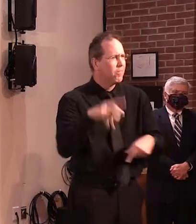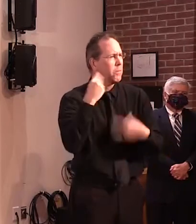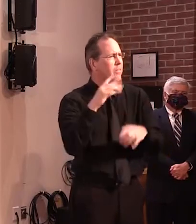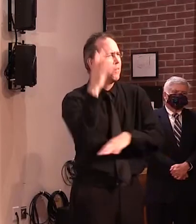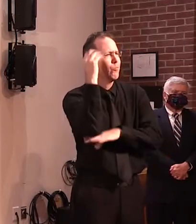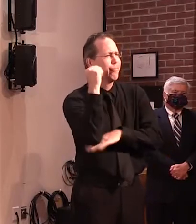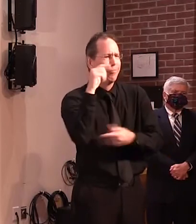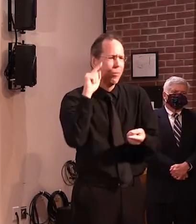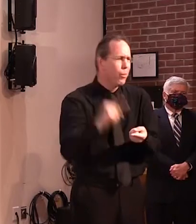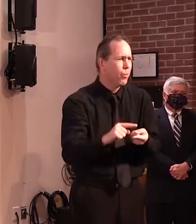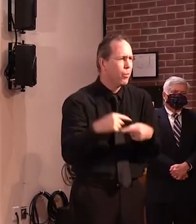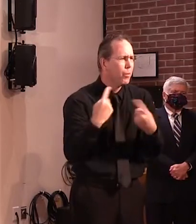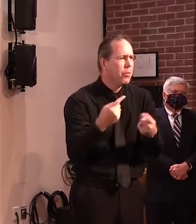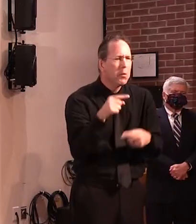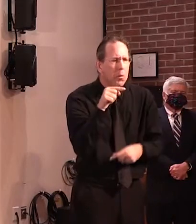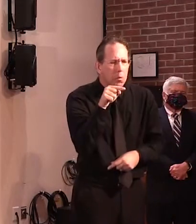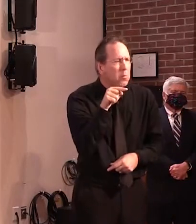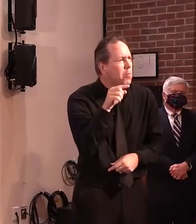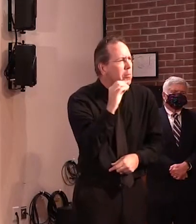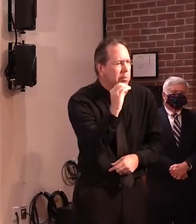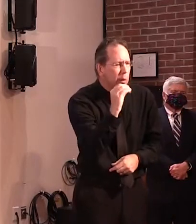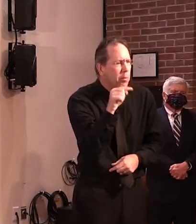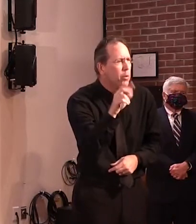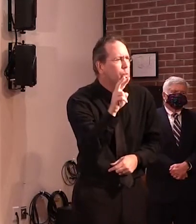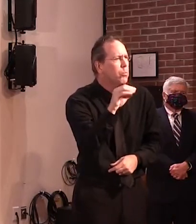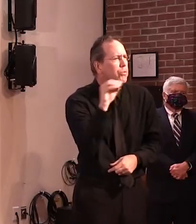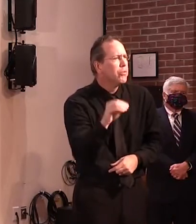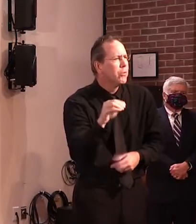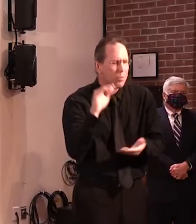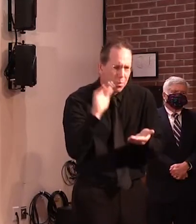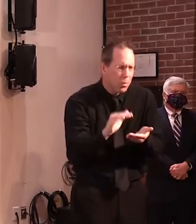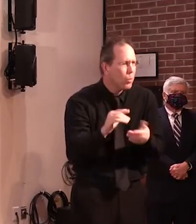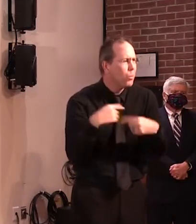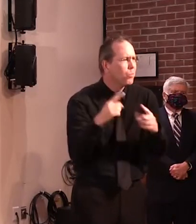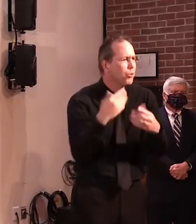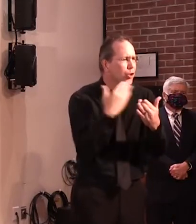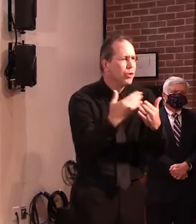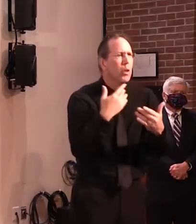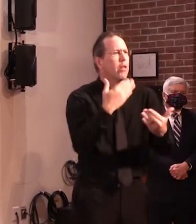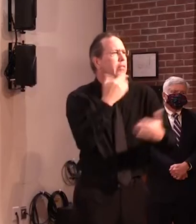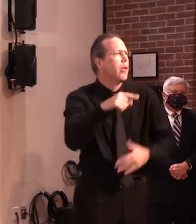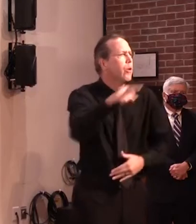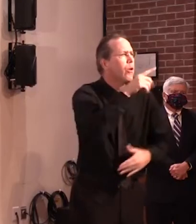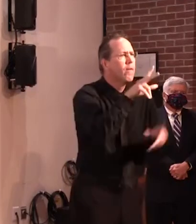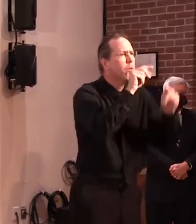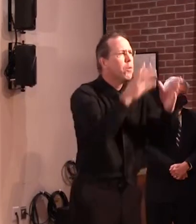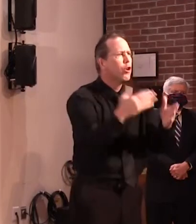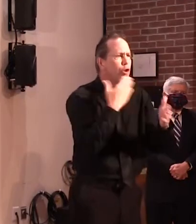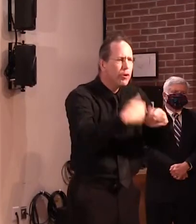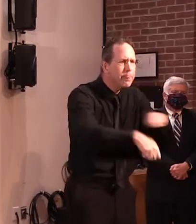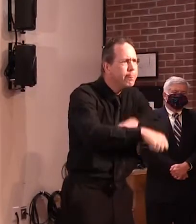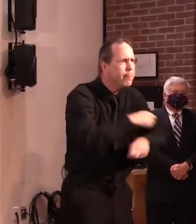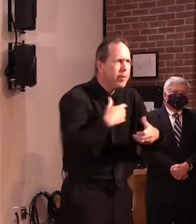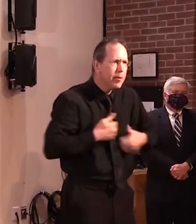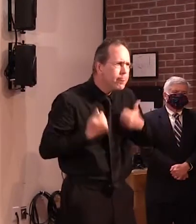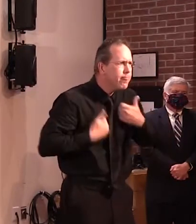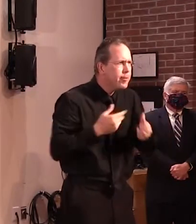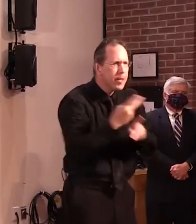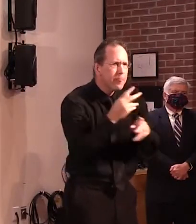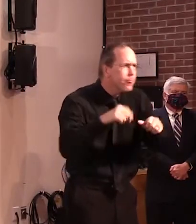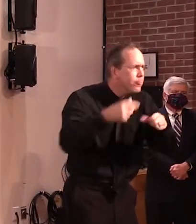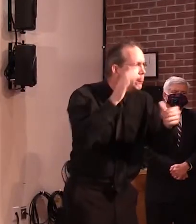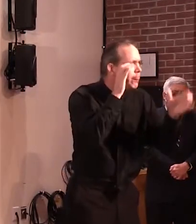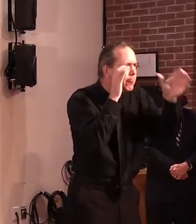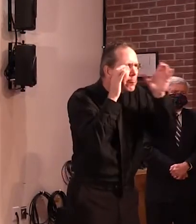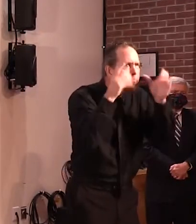These low numbers are thanks to the hard work of Vermonters who stayed informed, continued to be vigilant, and followed health guidance since the